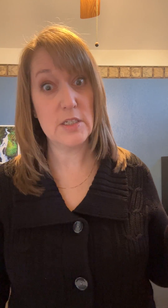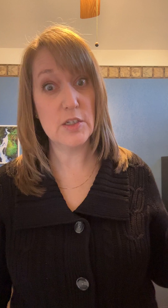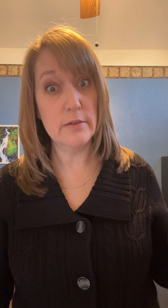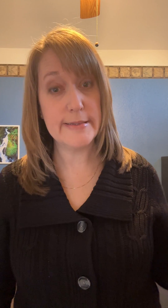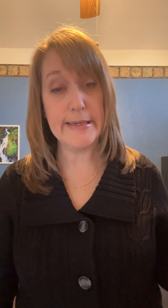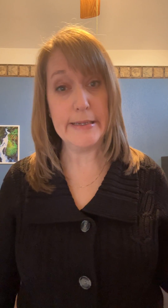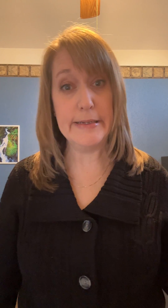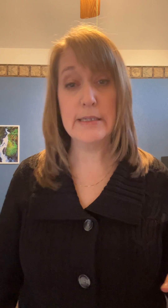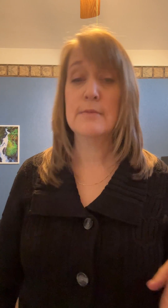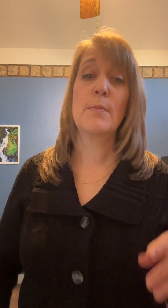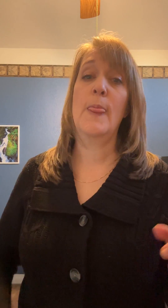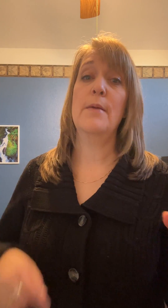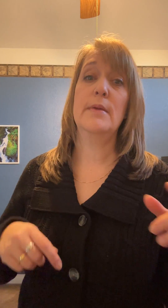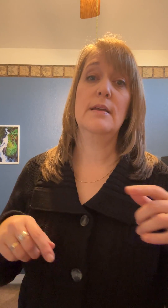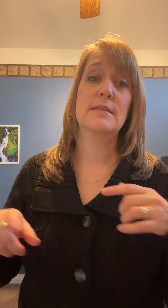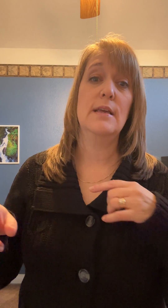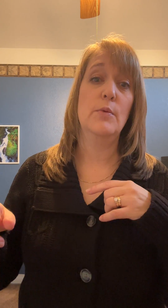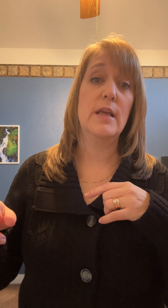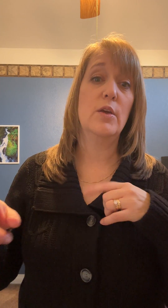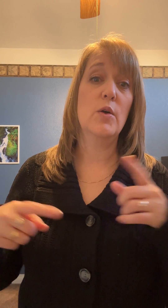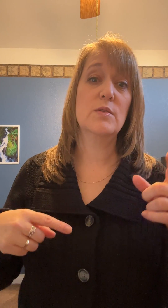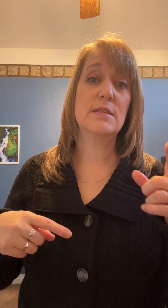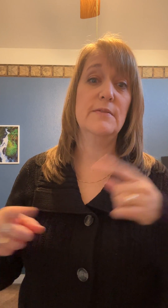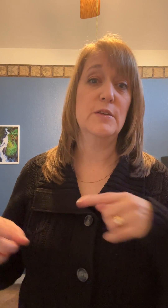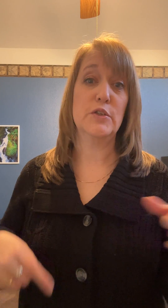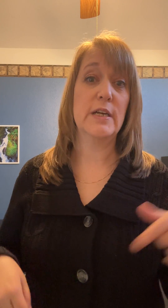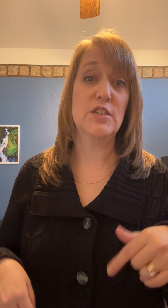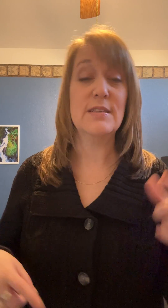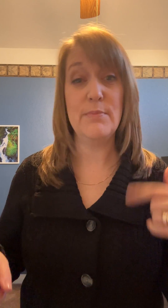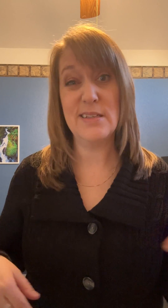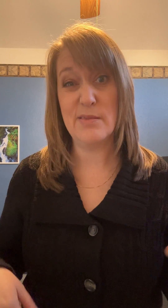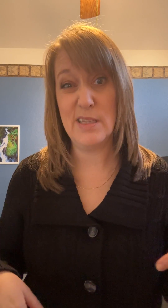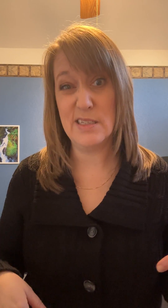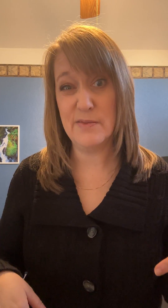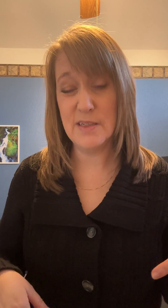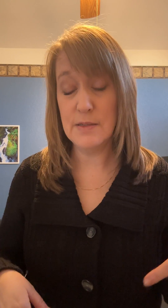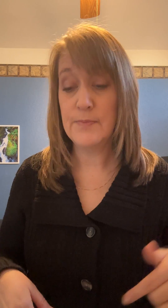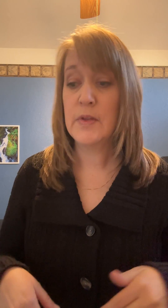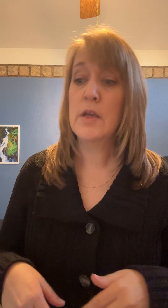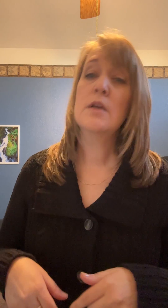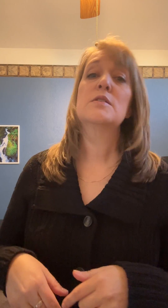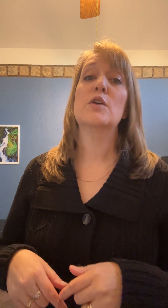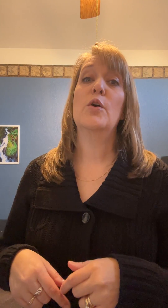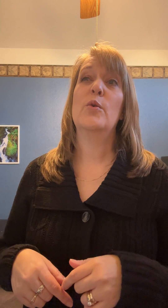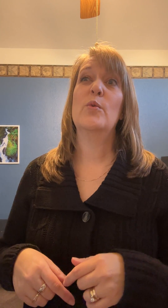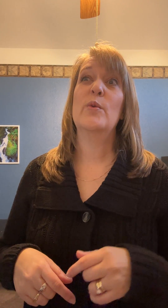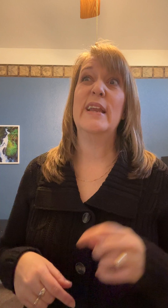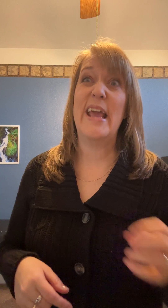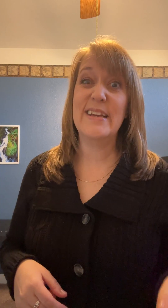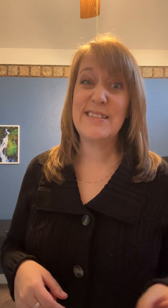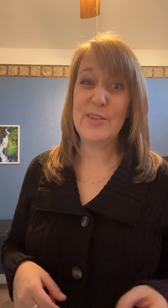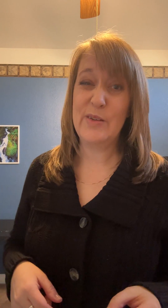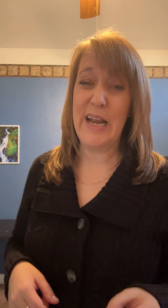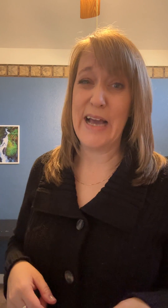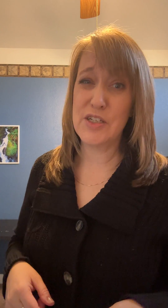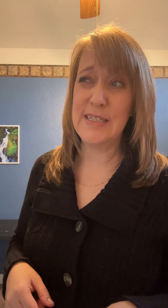directional sign. That means when it goes different directions, it means something different. So in ASL, you can actually